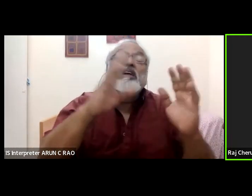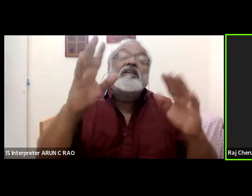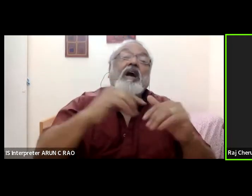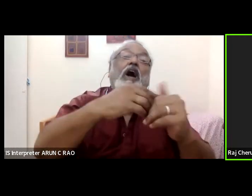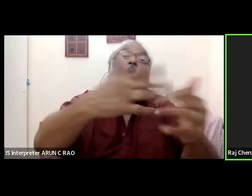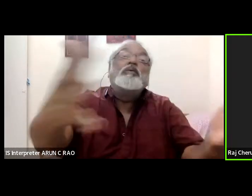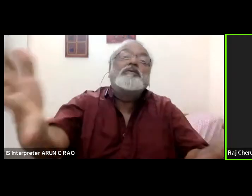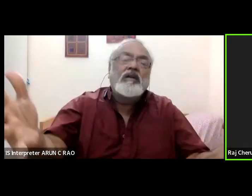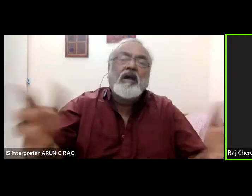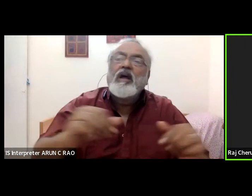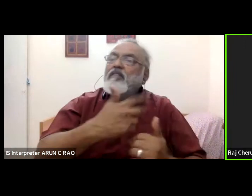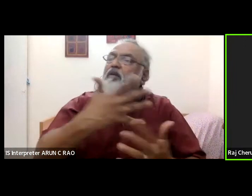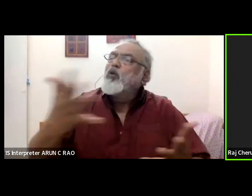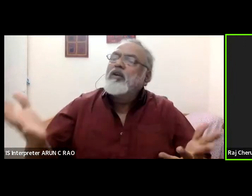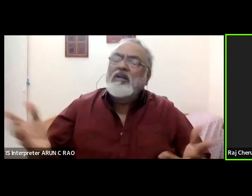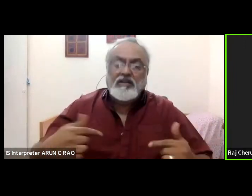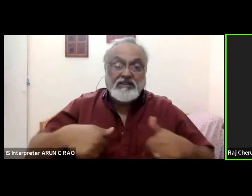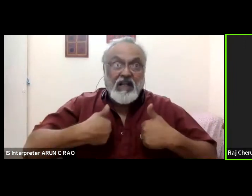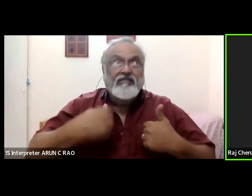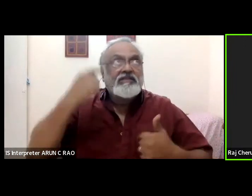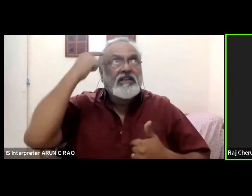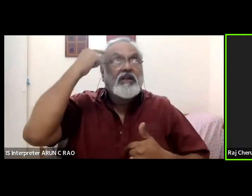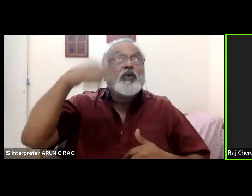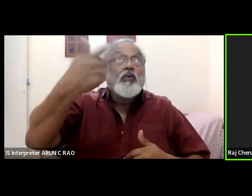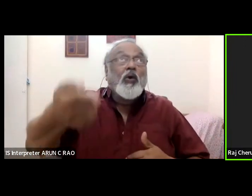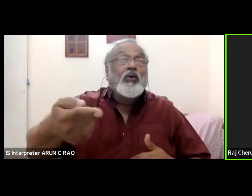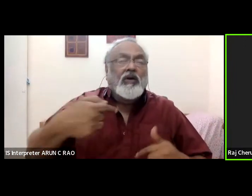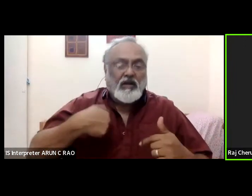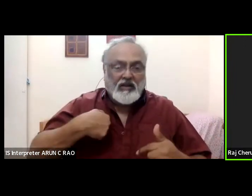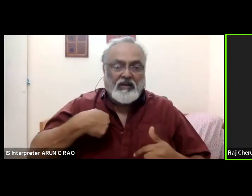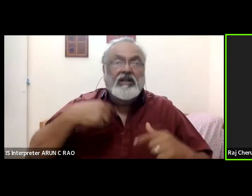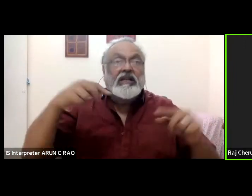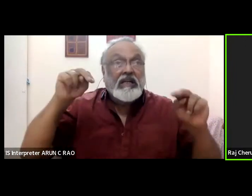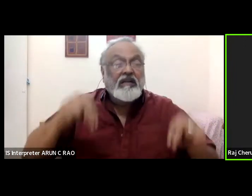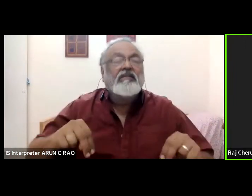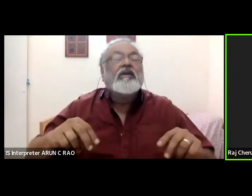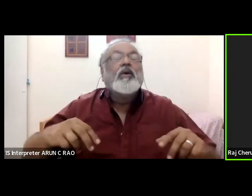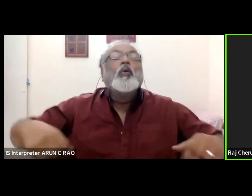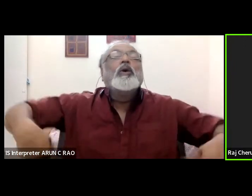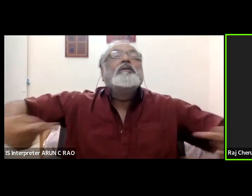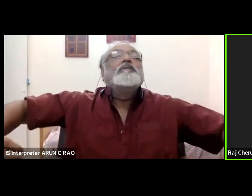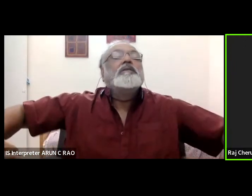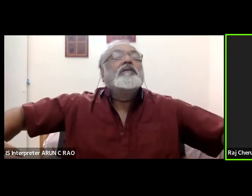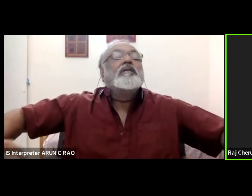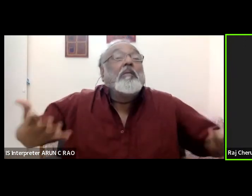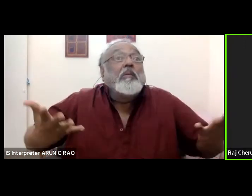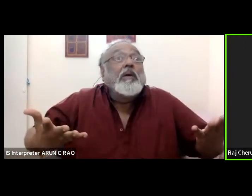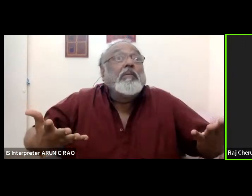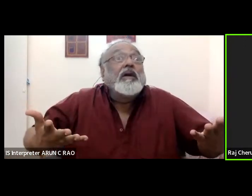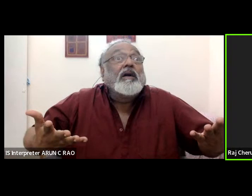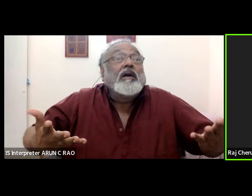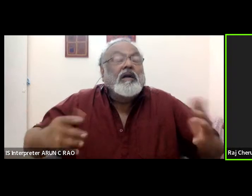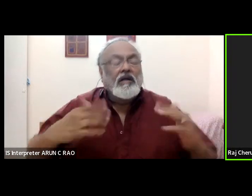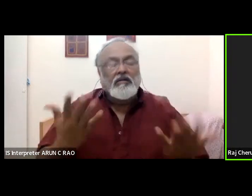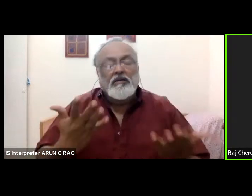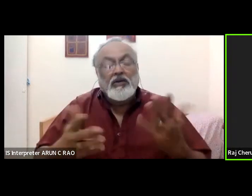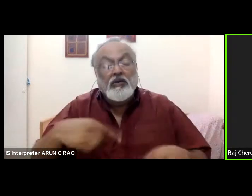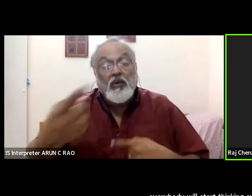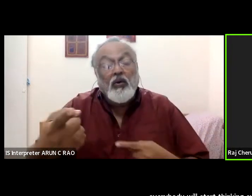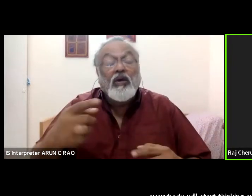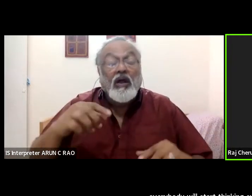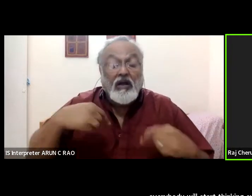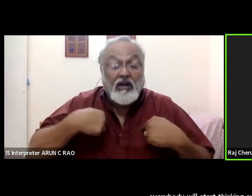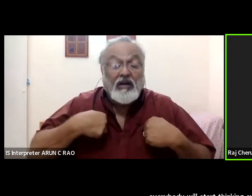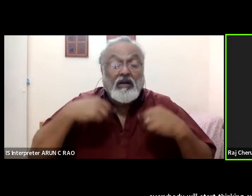and from a self-interest point of view. So only then everybody will start thinking every inch of the infrastructure from an inclusive point